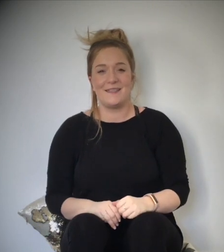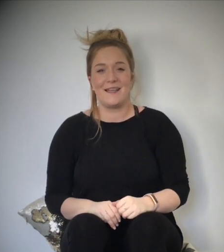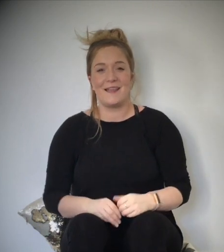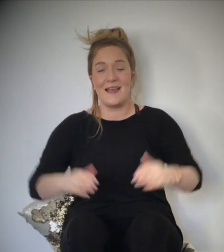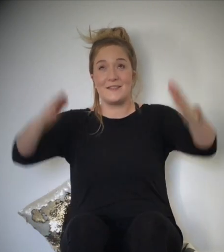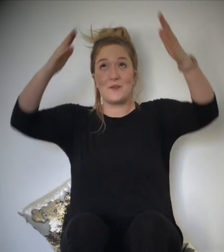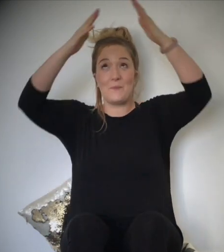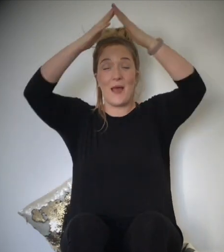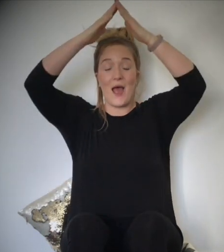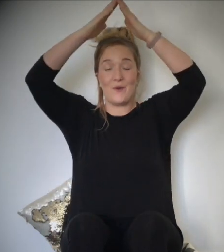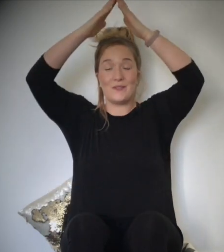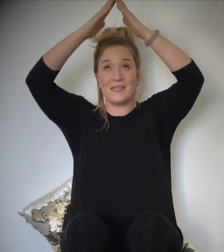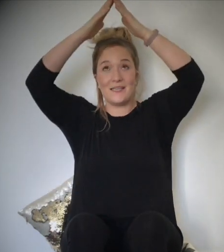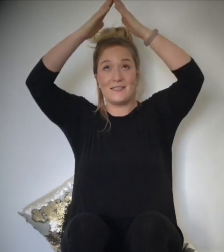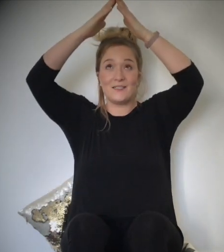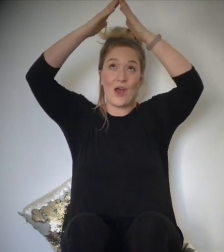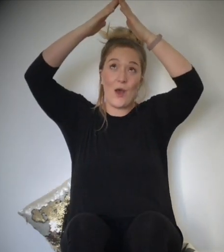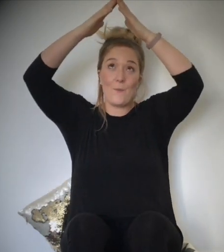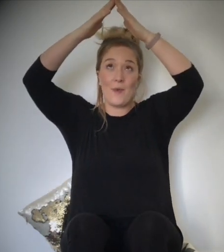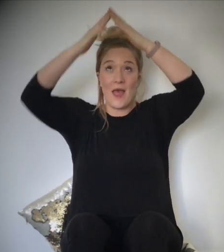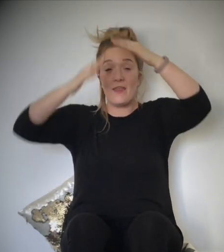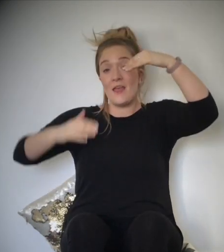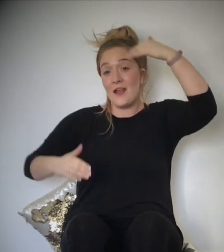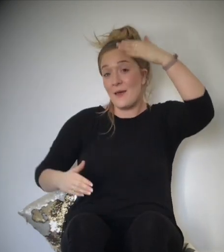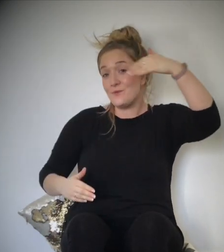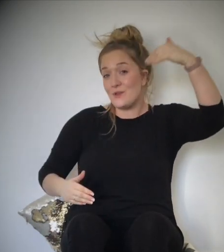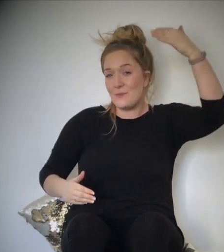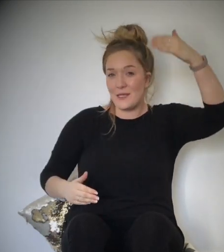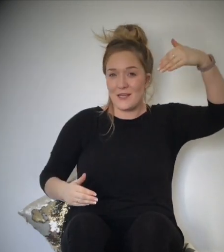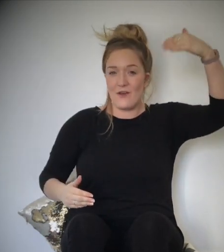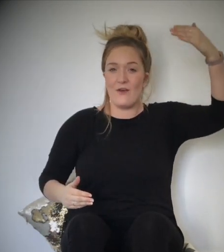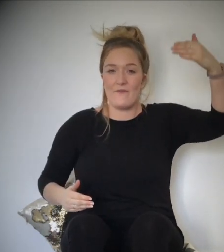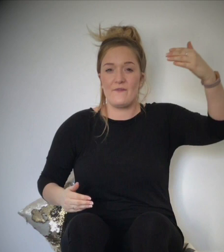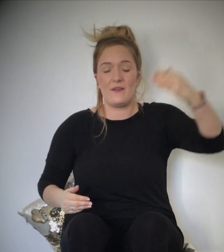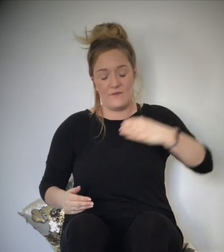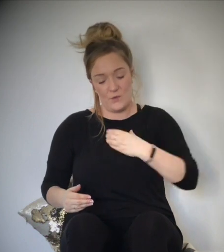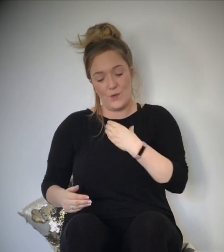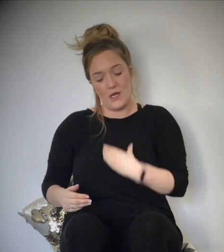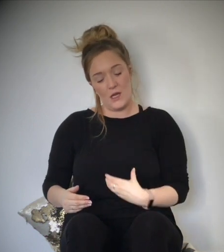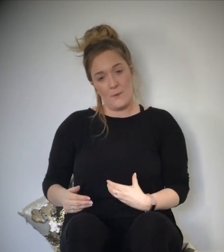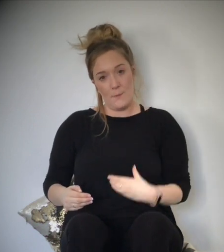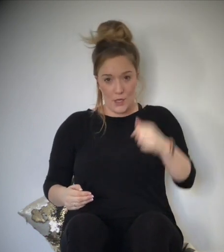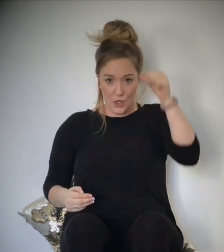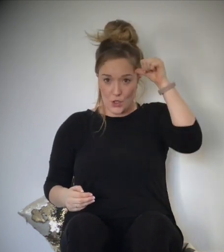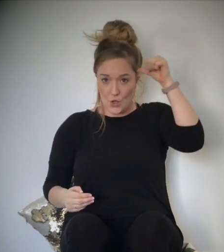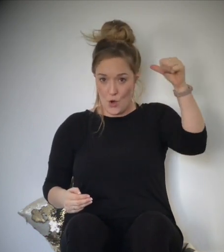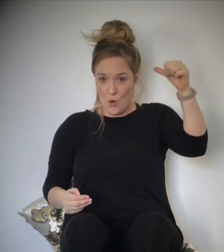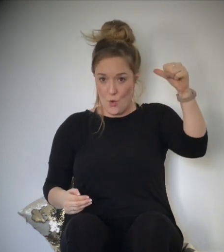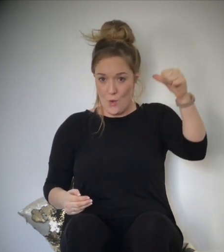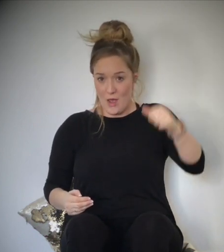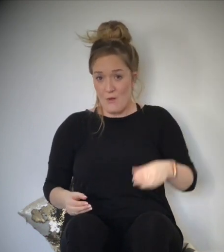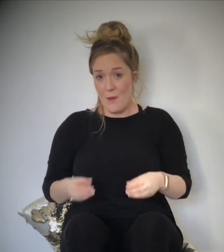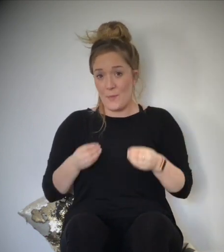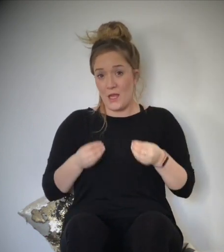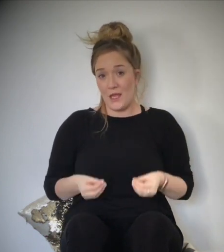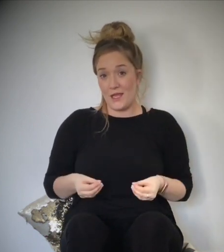There's a mountain top that I'm dreaming of, if you need me you know where I'll be